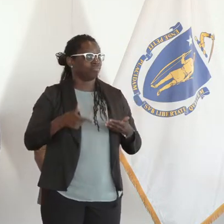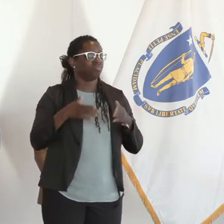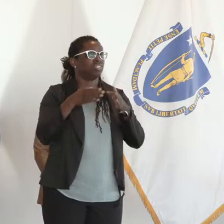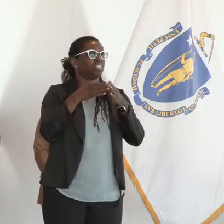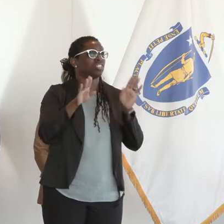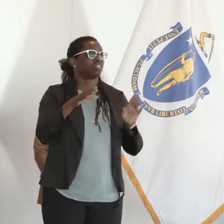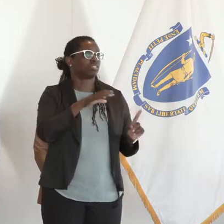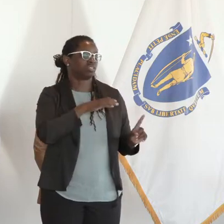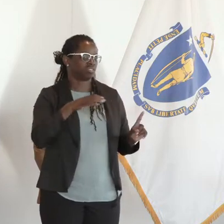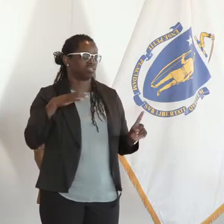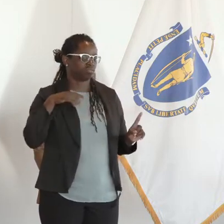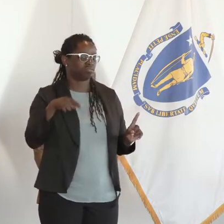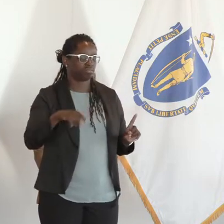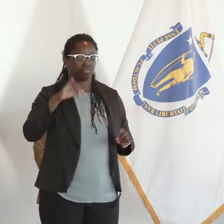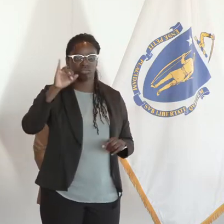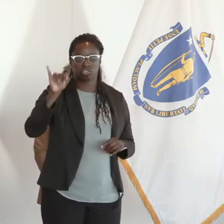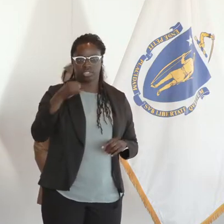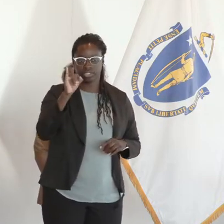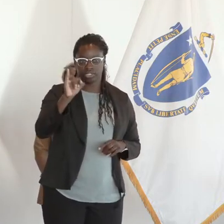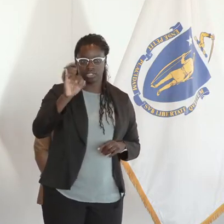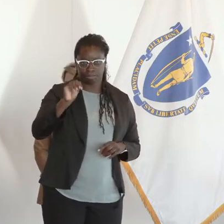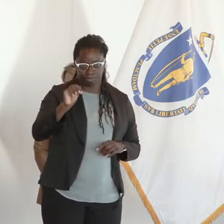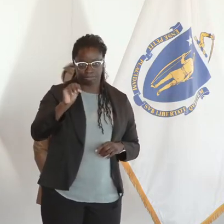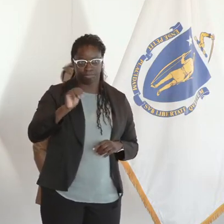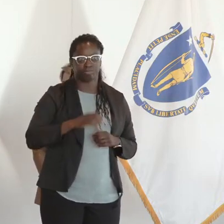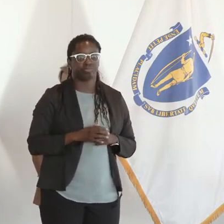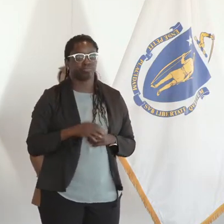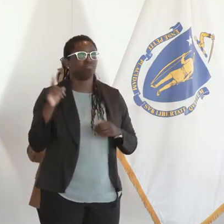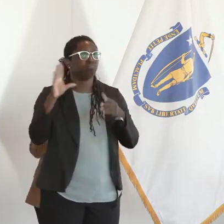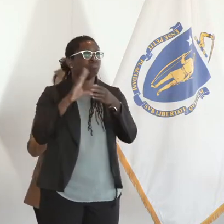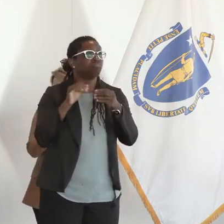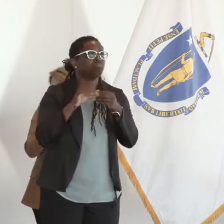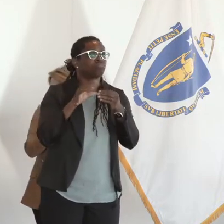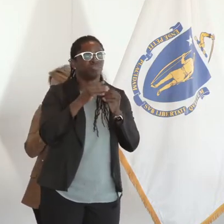Financial Corporation, to the podium to say a few words. Thank you.